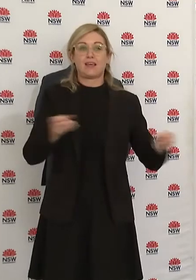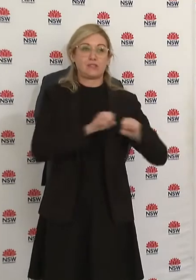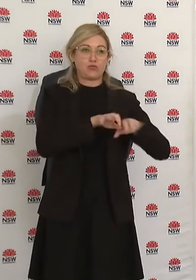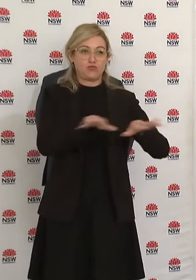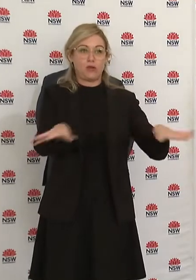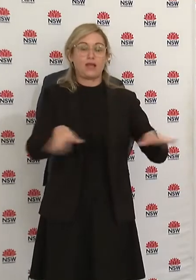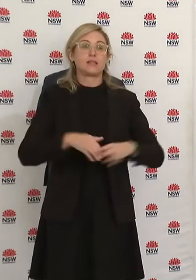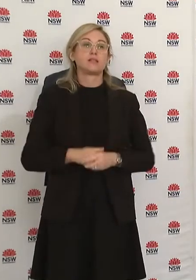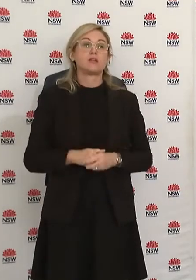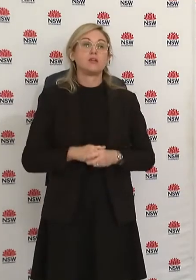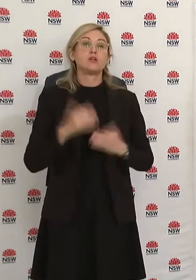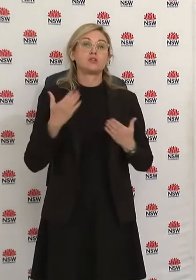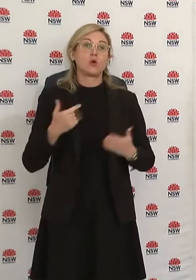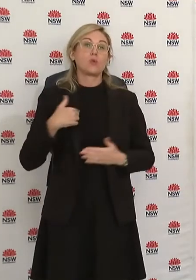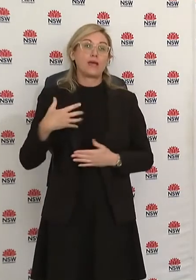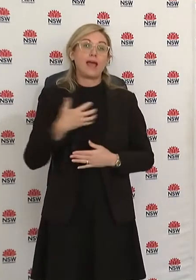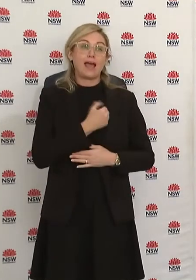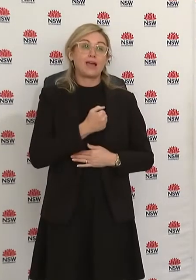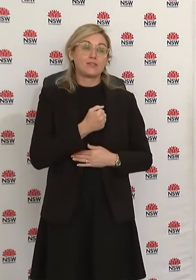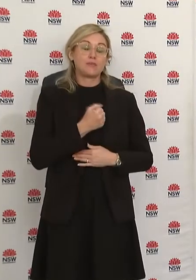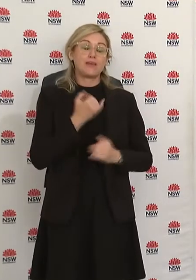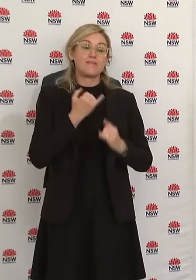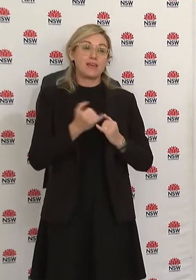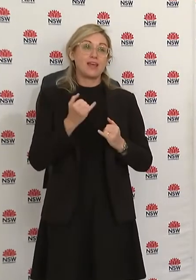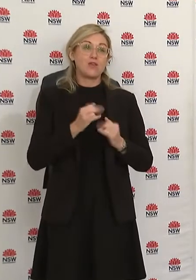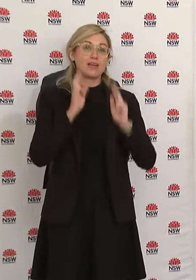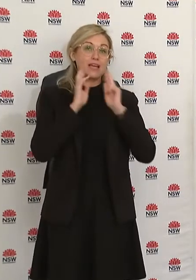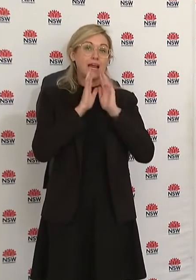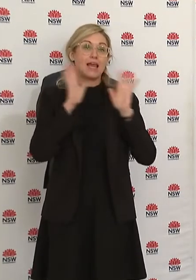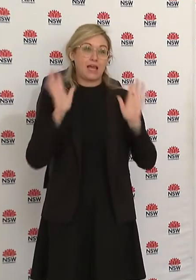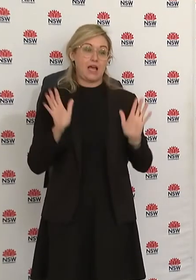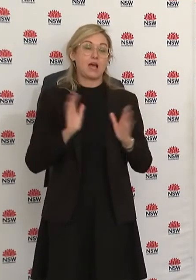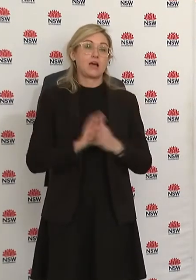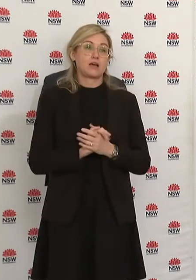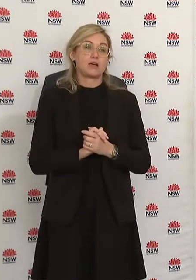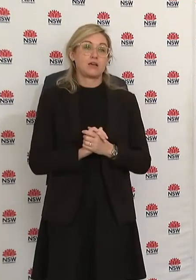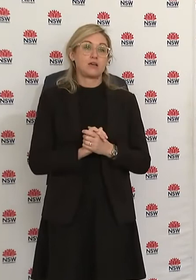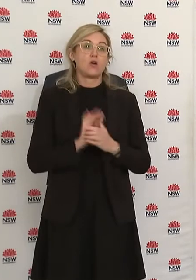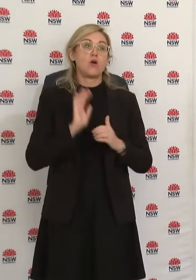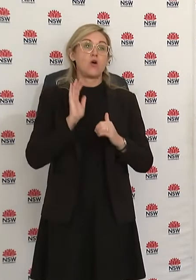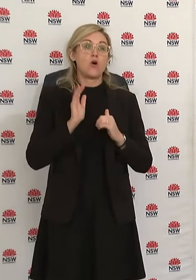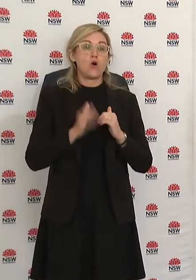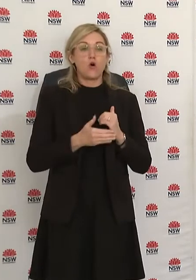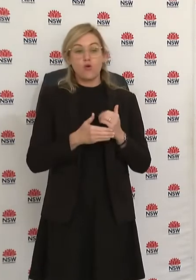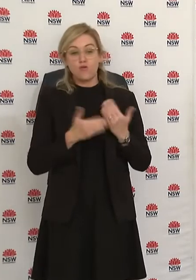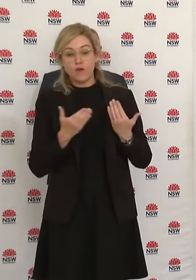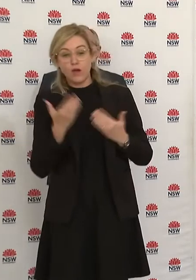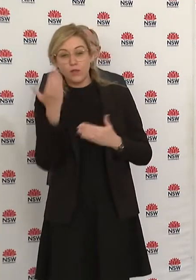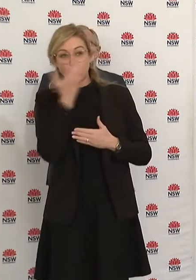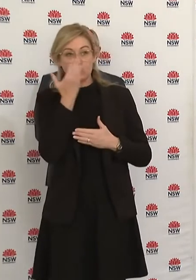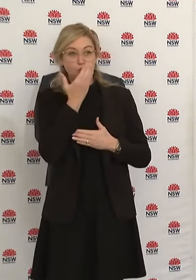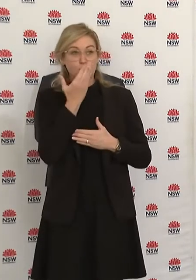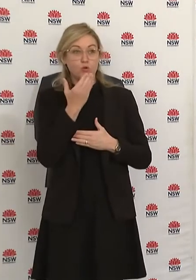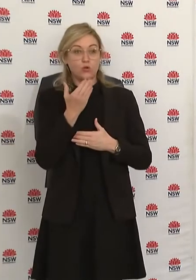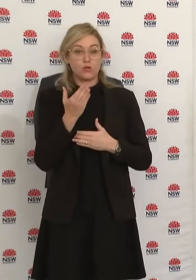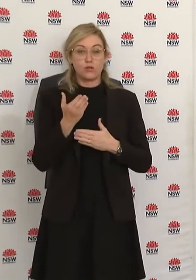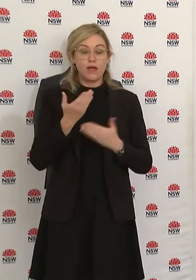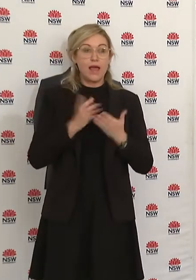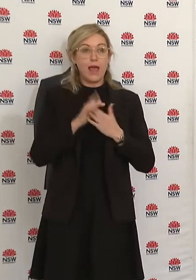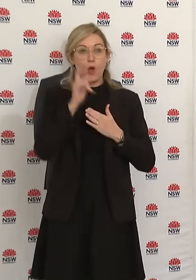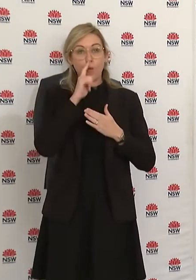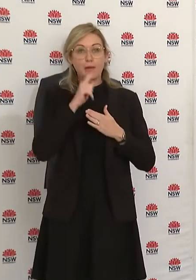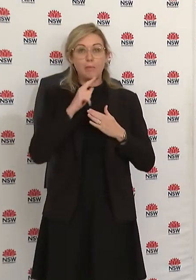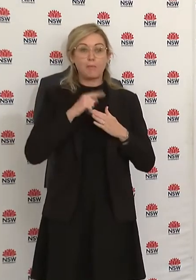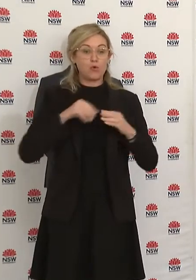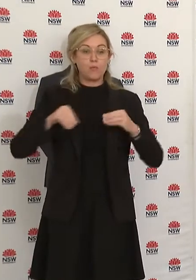be clear about any impact that returns to schools will have on mobility, and we're looking